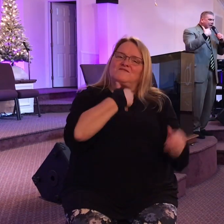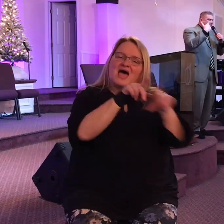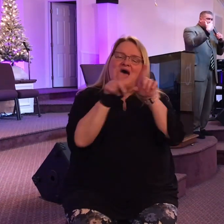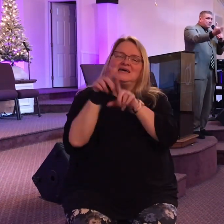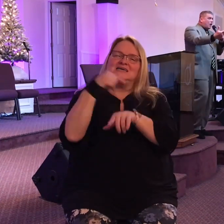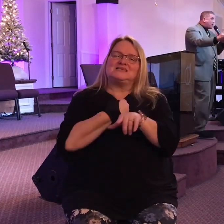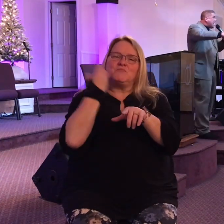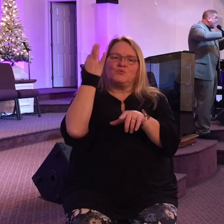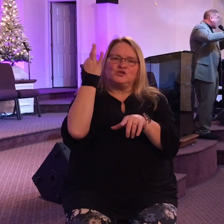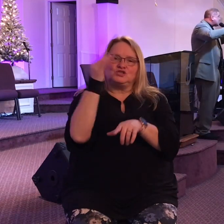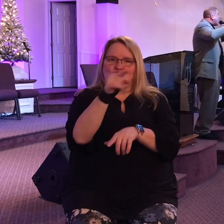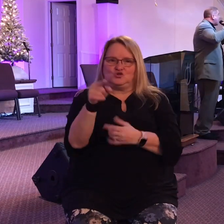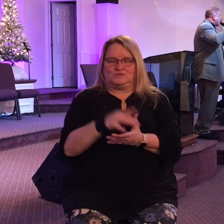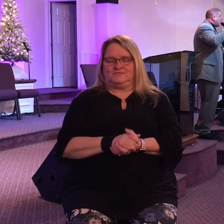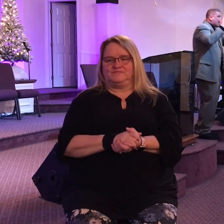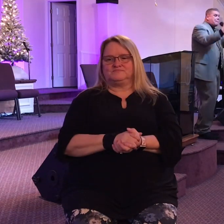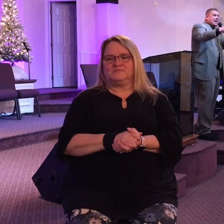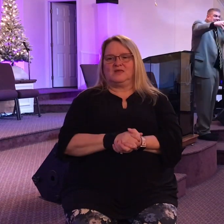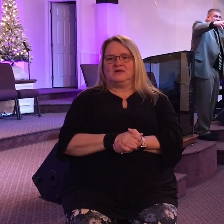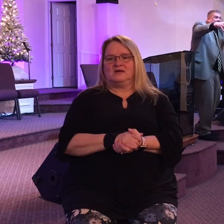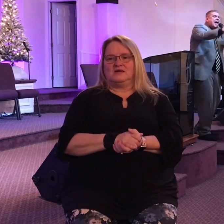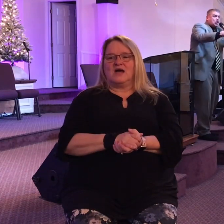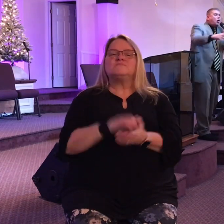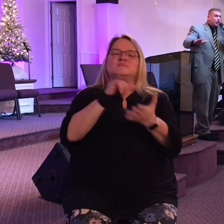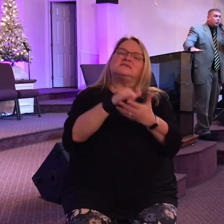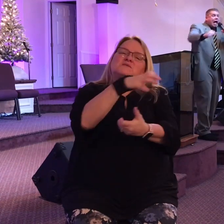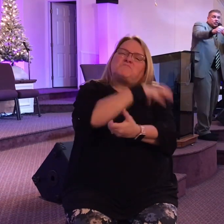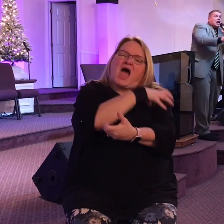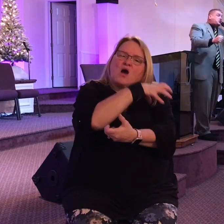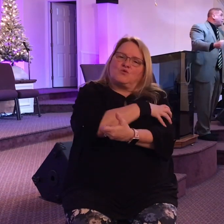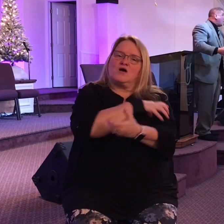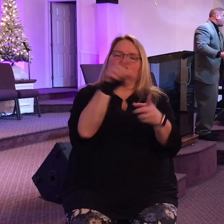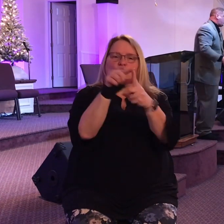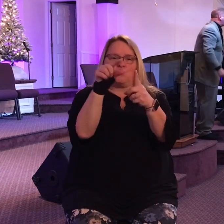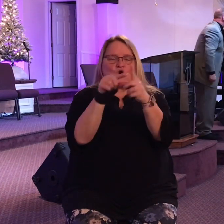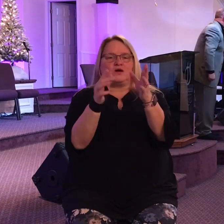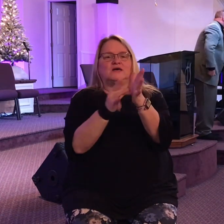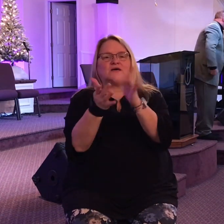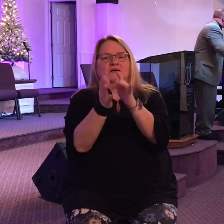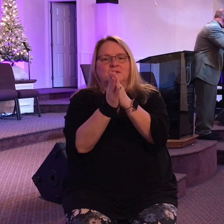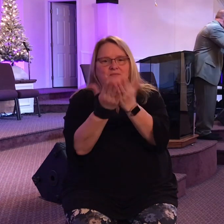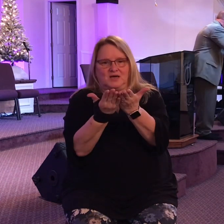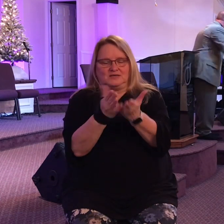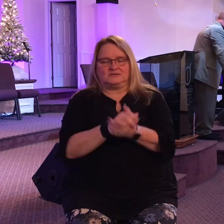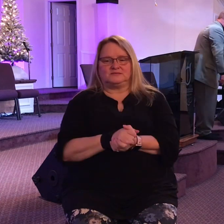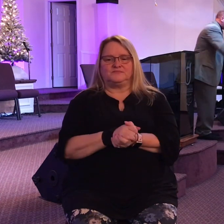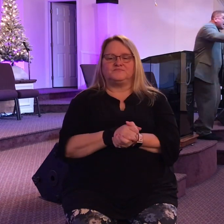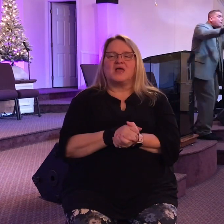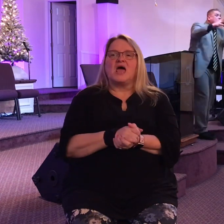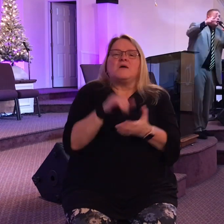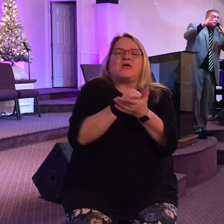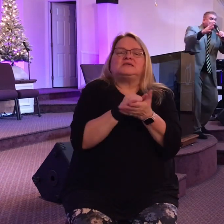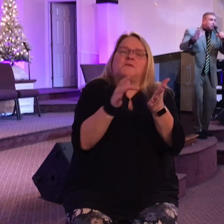God. When it comes forth, it has an ability to latch hold of you and touch you in ways you didn't even intend for it to touch